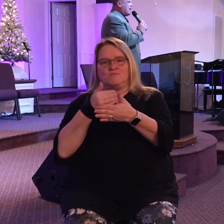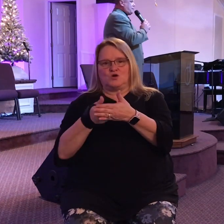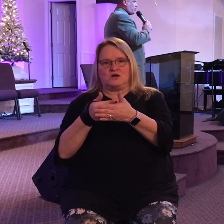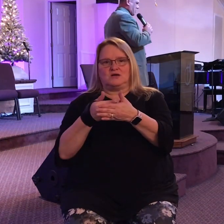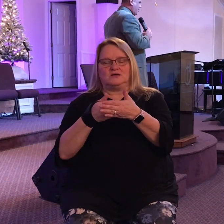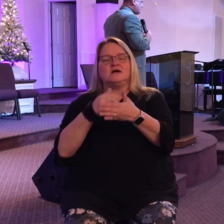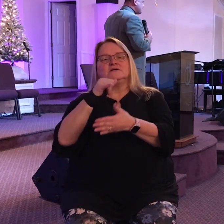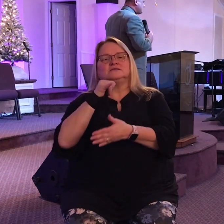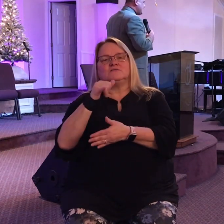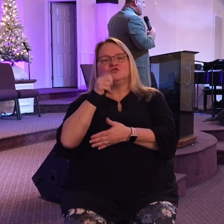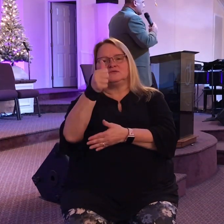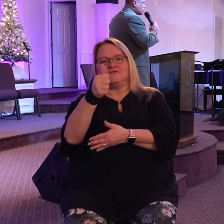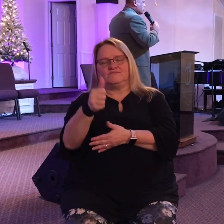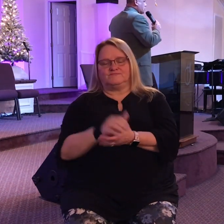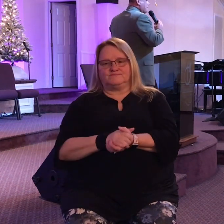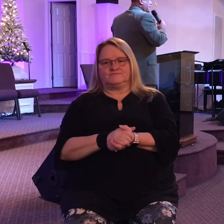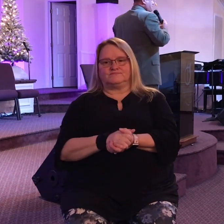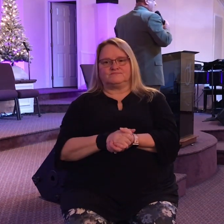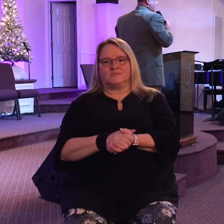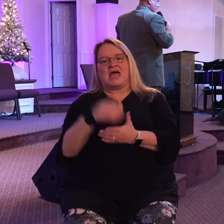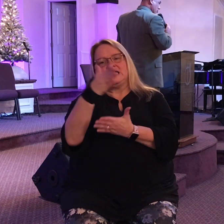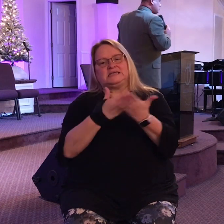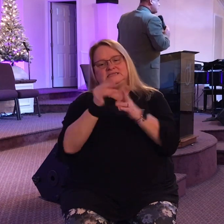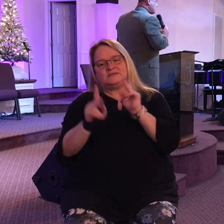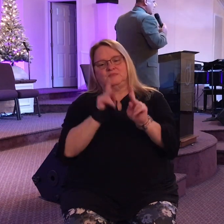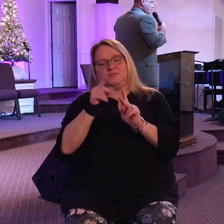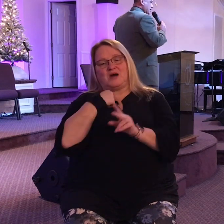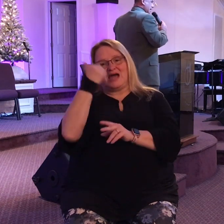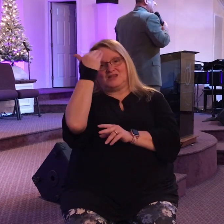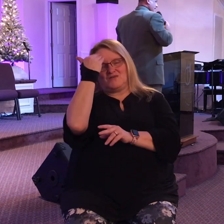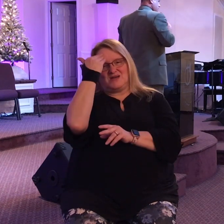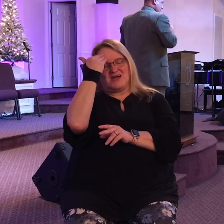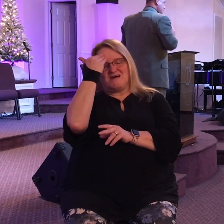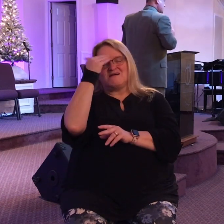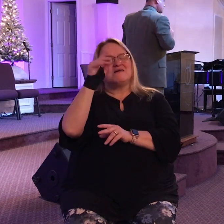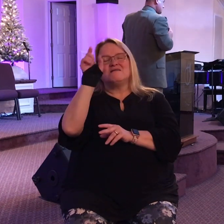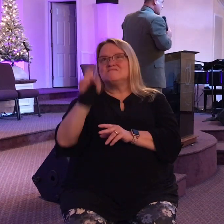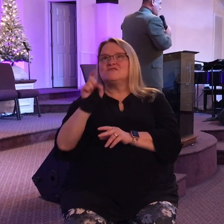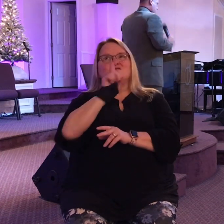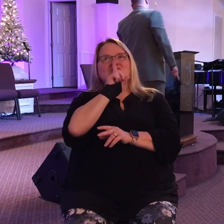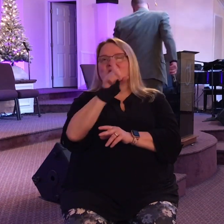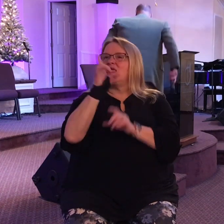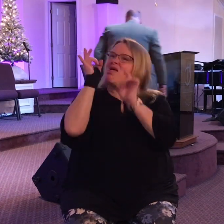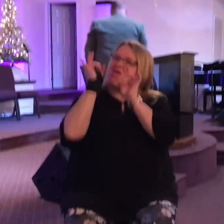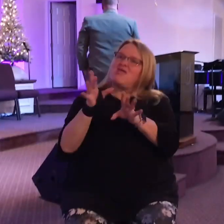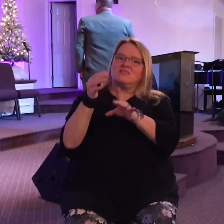As you love yourself. Some people I know must hate themselves